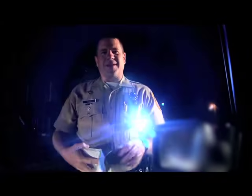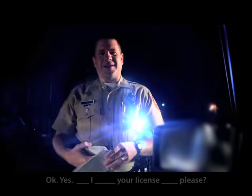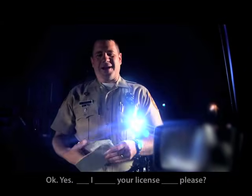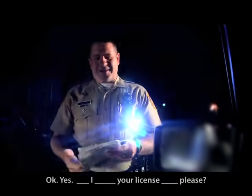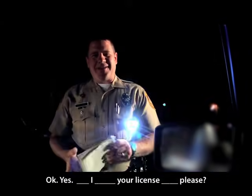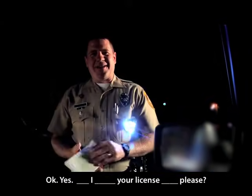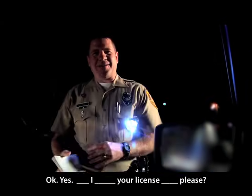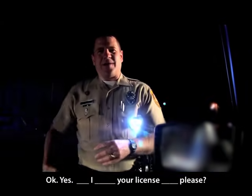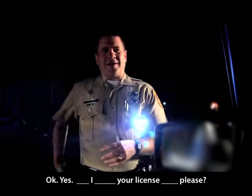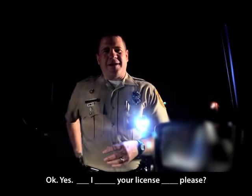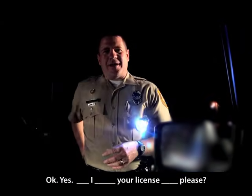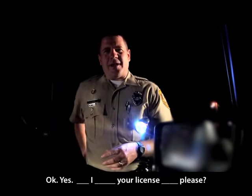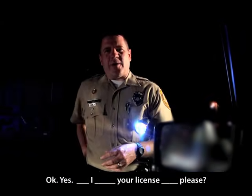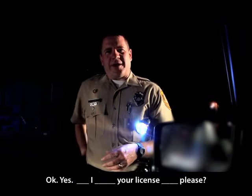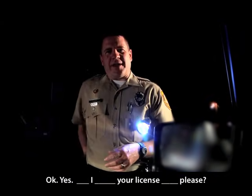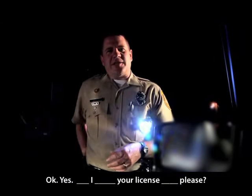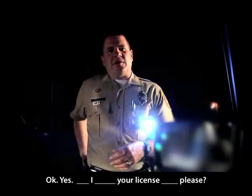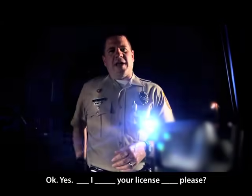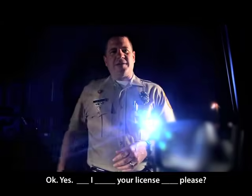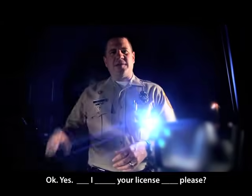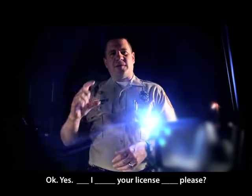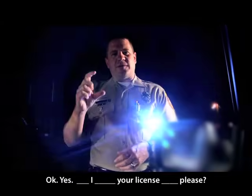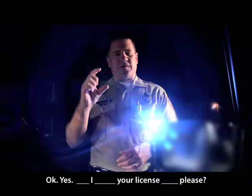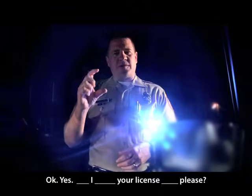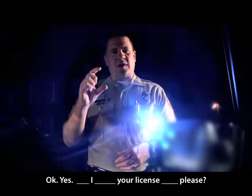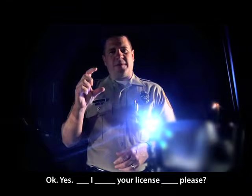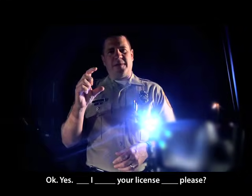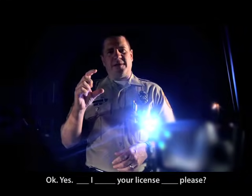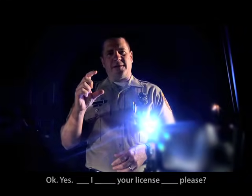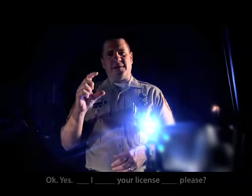Yeah. Anyway, can you see your license and your insurance card, please?